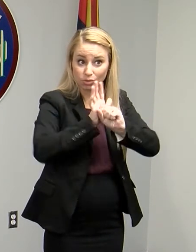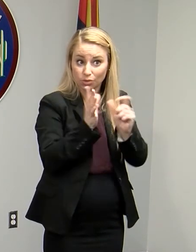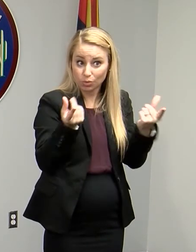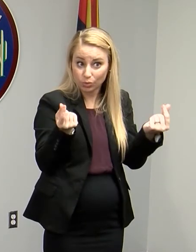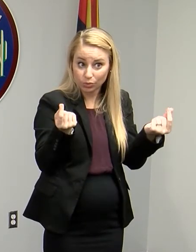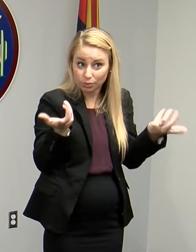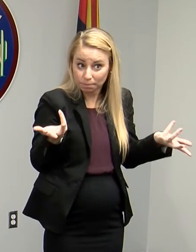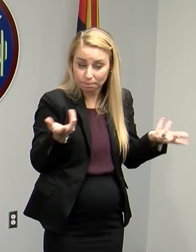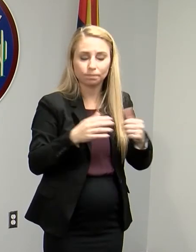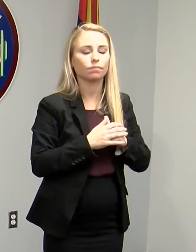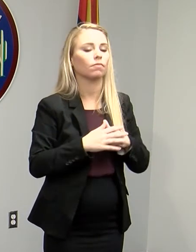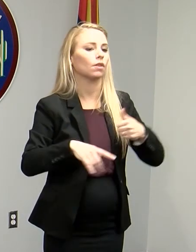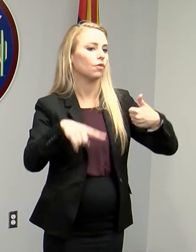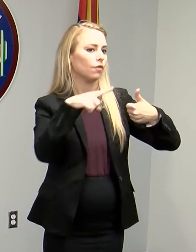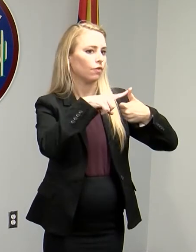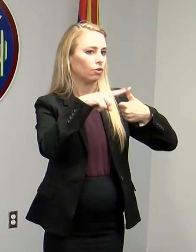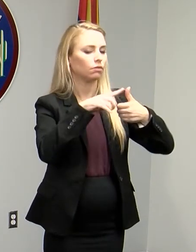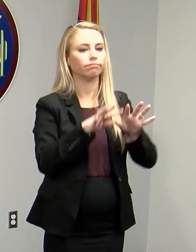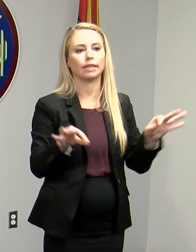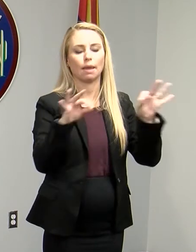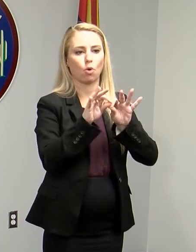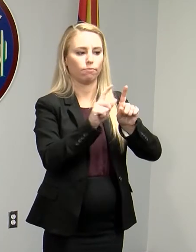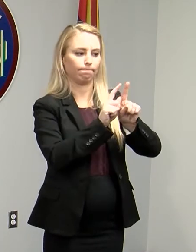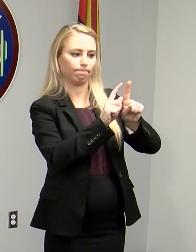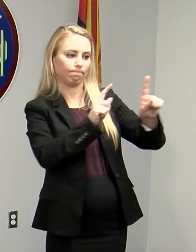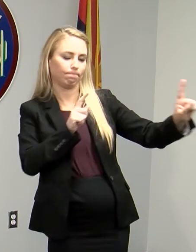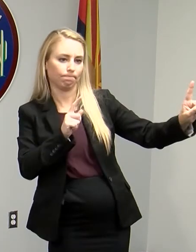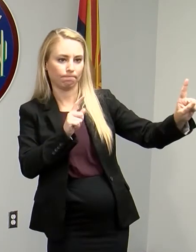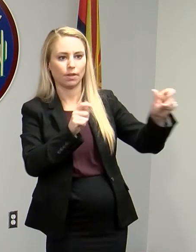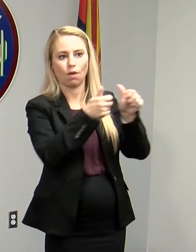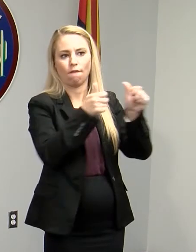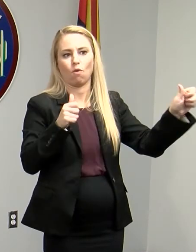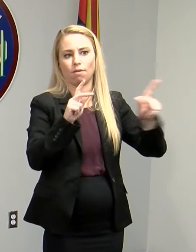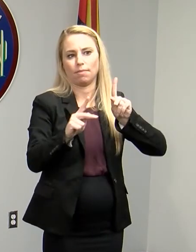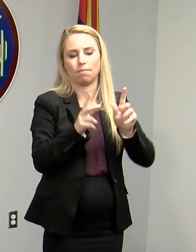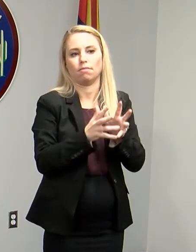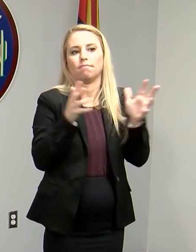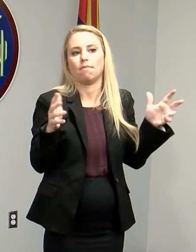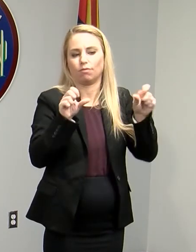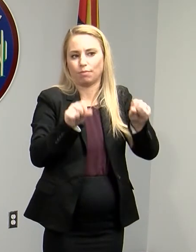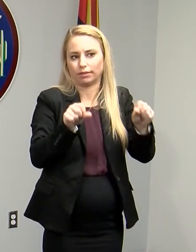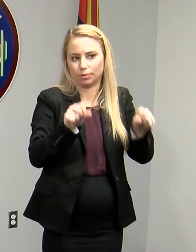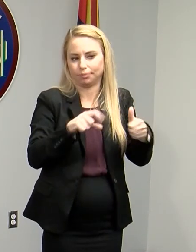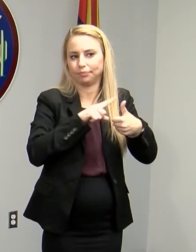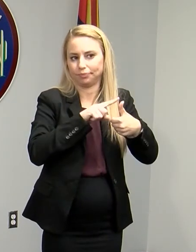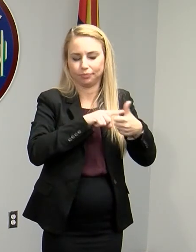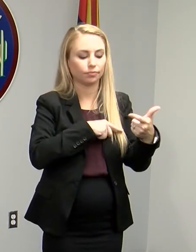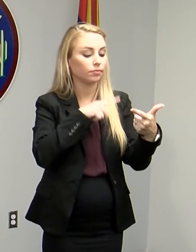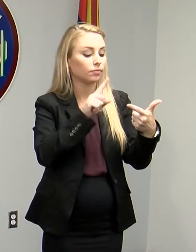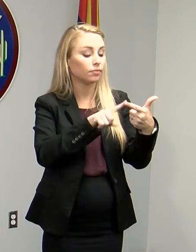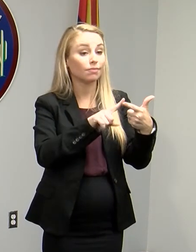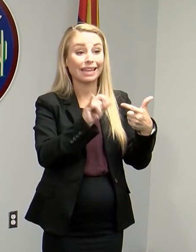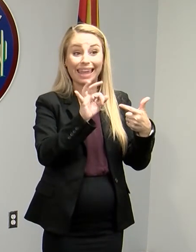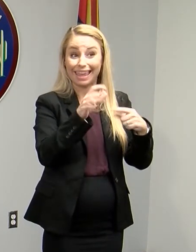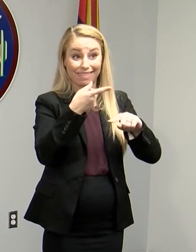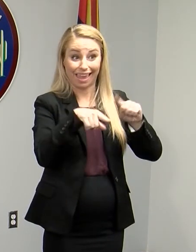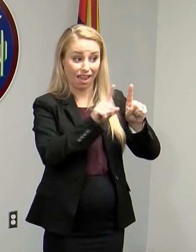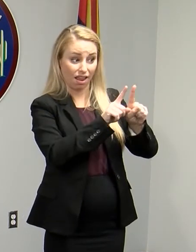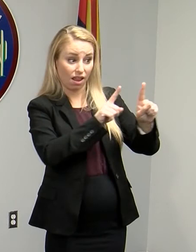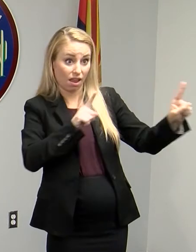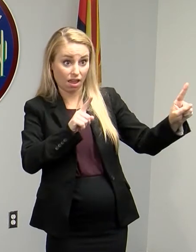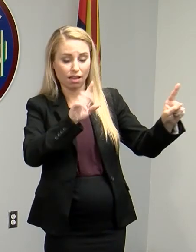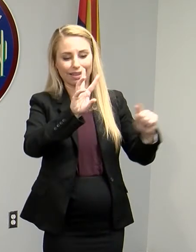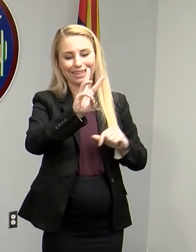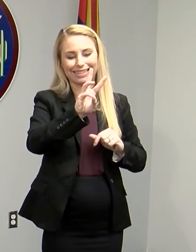First, practice social distancing as much as possible. Second, Wear a mask when you cannot keep at least 6 feet